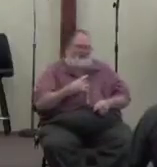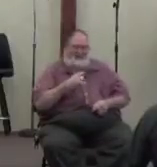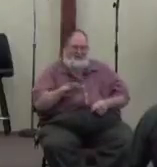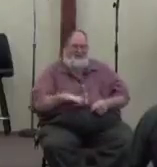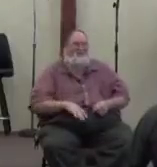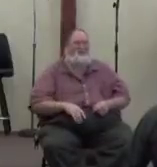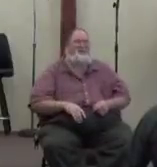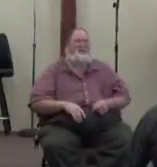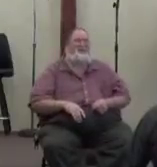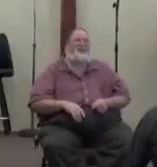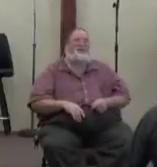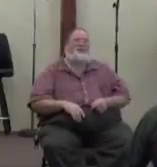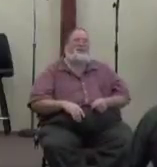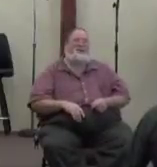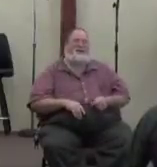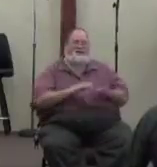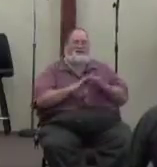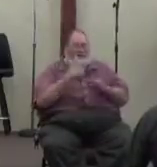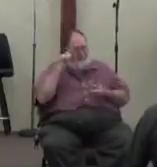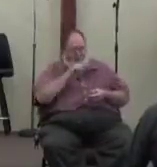It's neat to have the Lord speak to you.